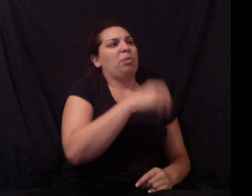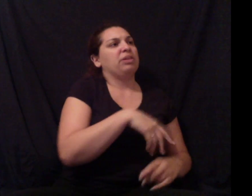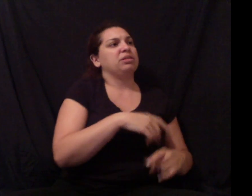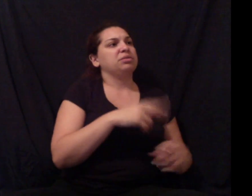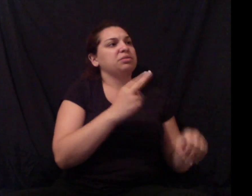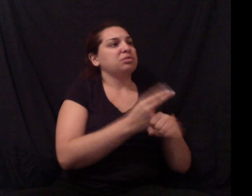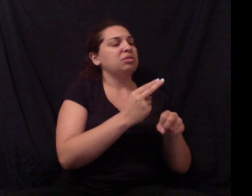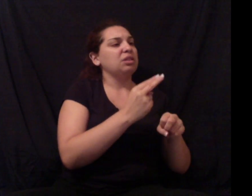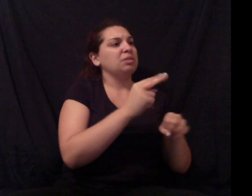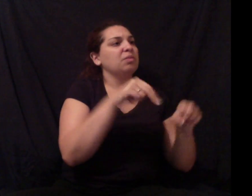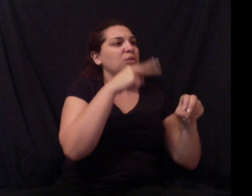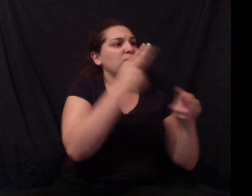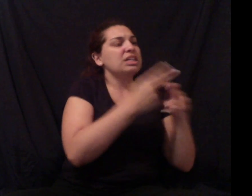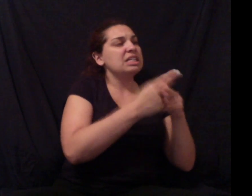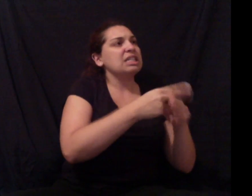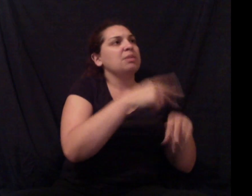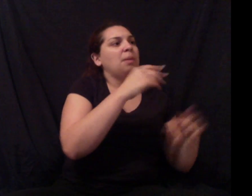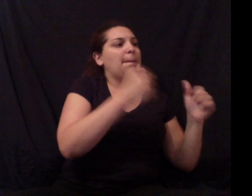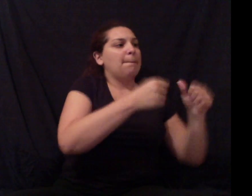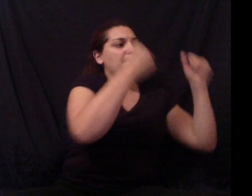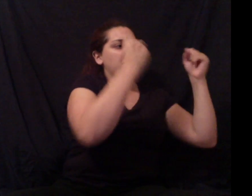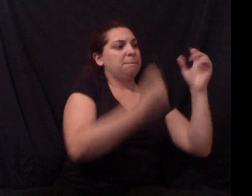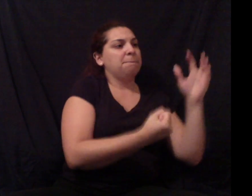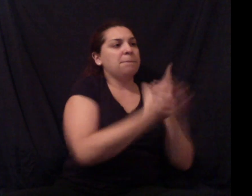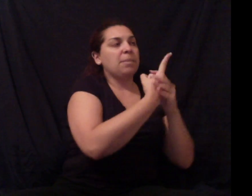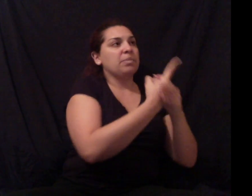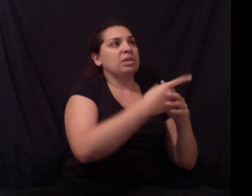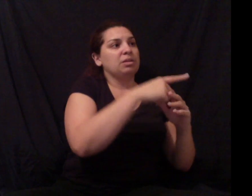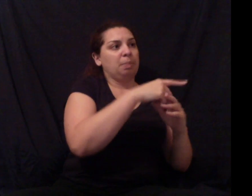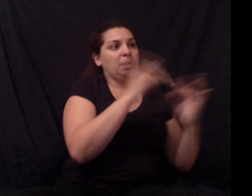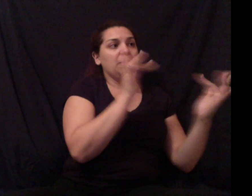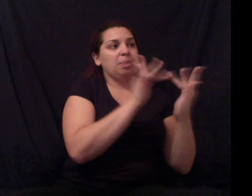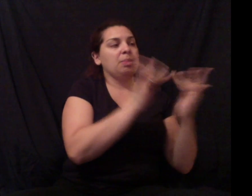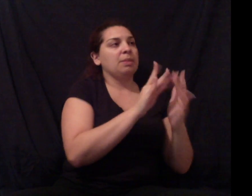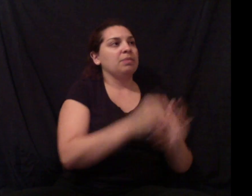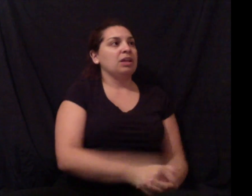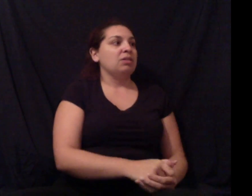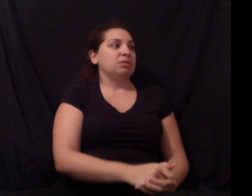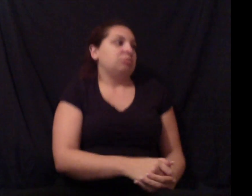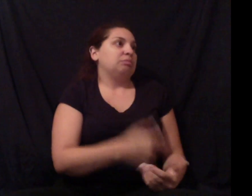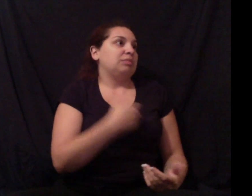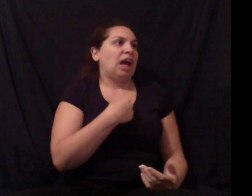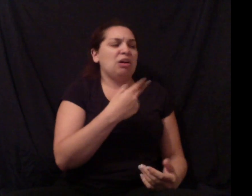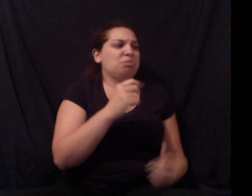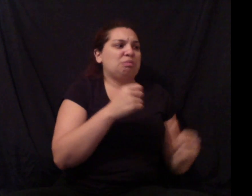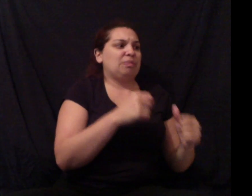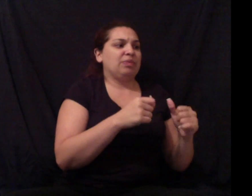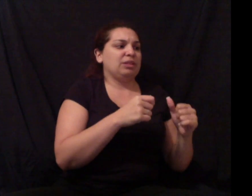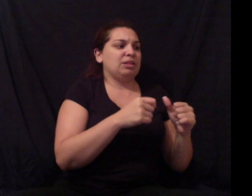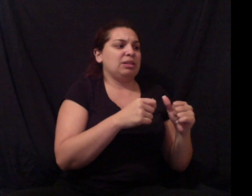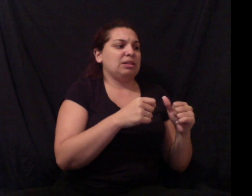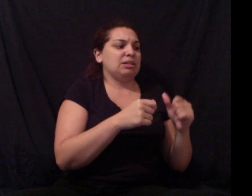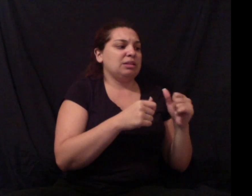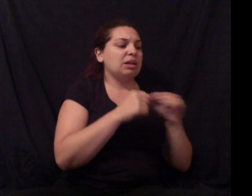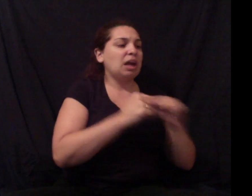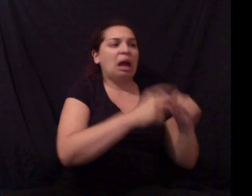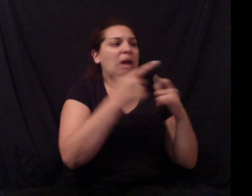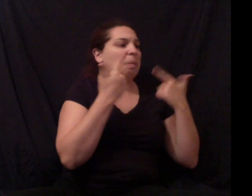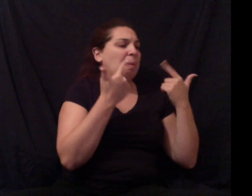Smooth McGroove popped up, and I couldn't stop laughing. And I was just like, that's it. And so I did it. And the first time I ever posted an acapella video, I didn't know what